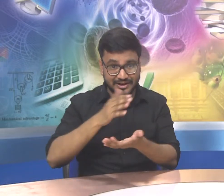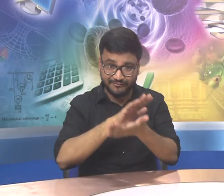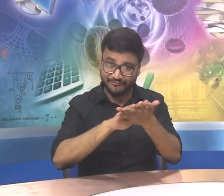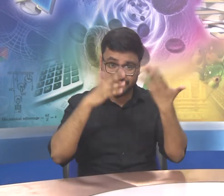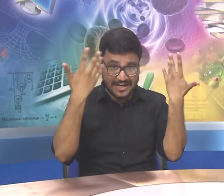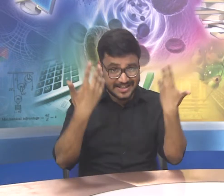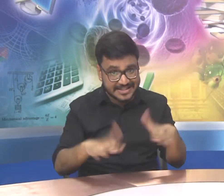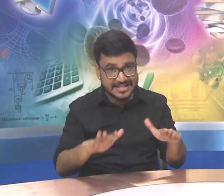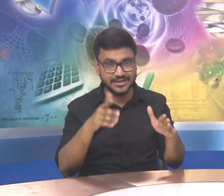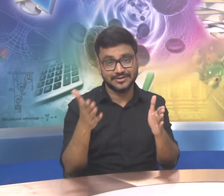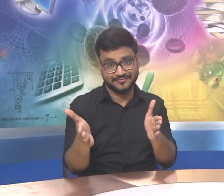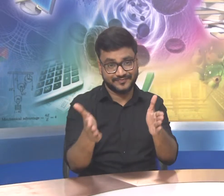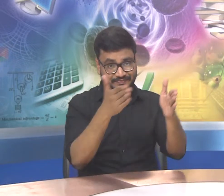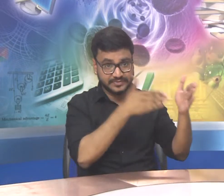Now we have learned our difficult words.